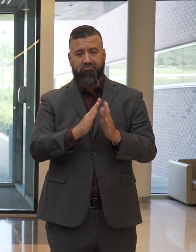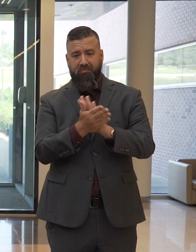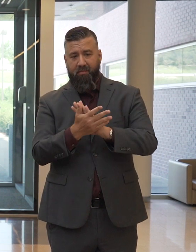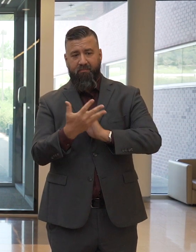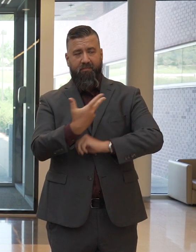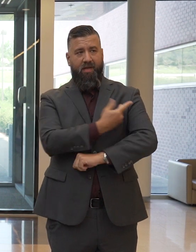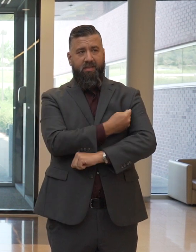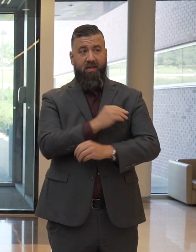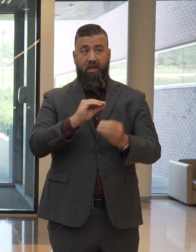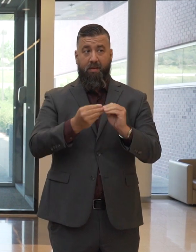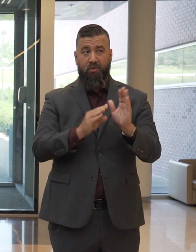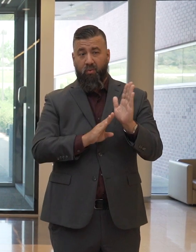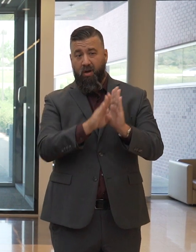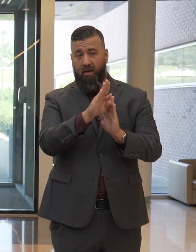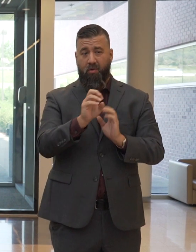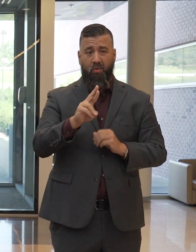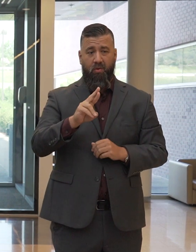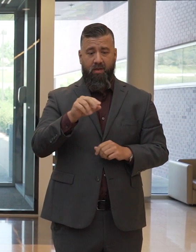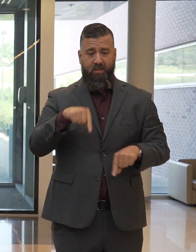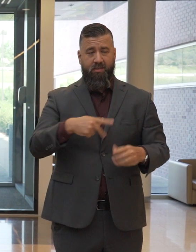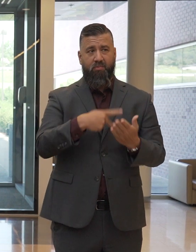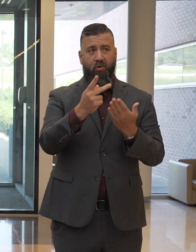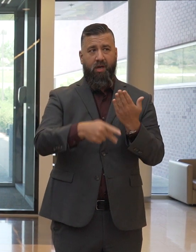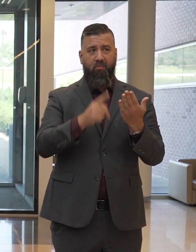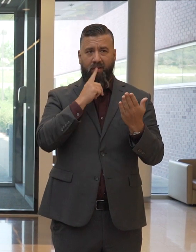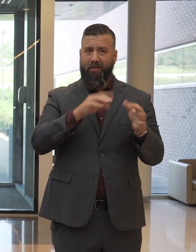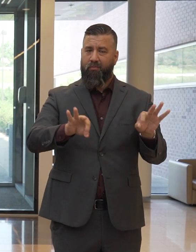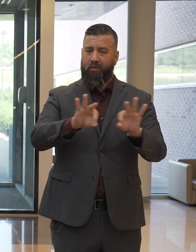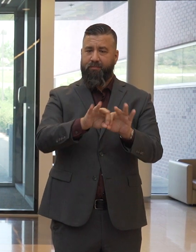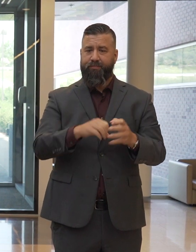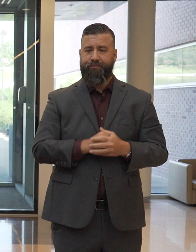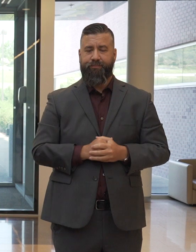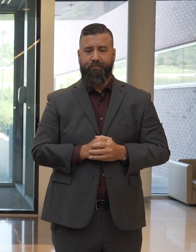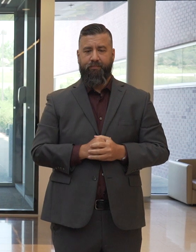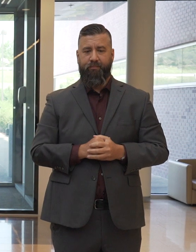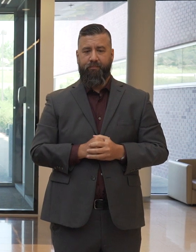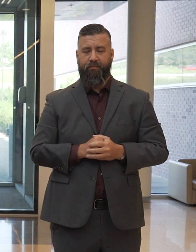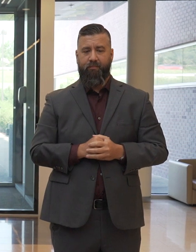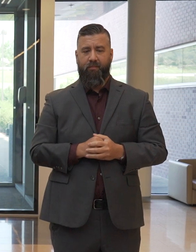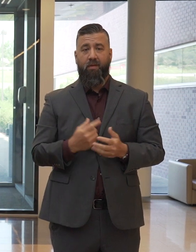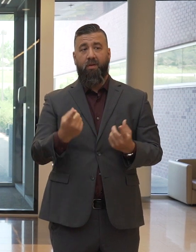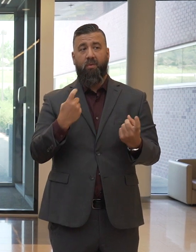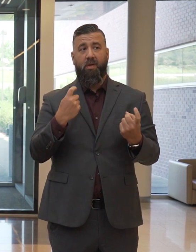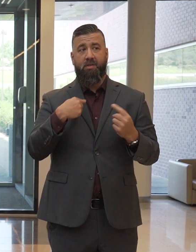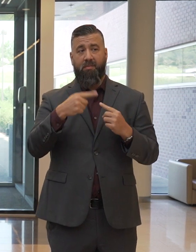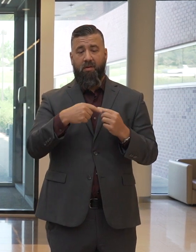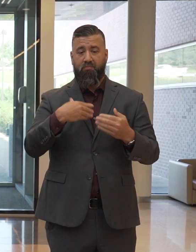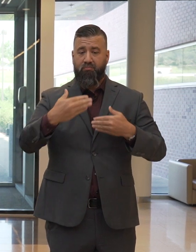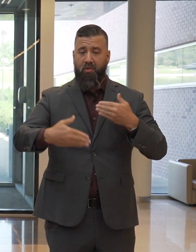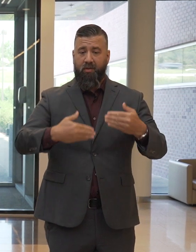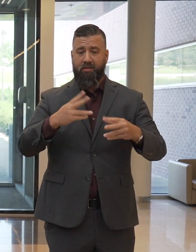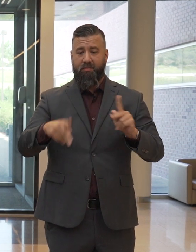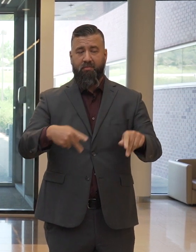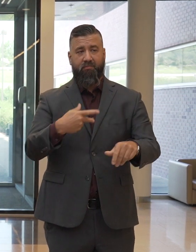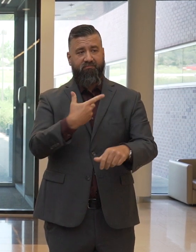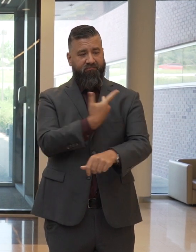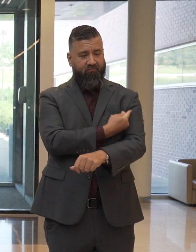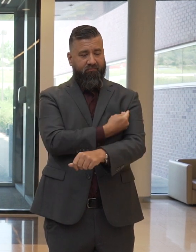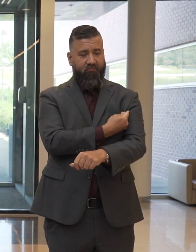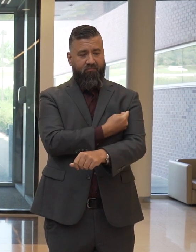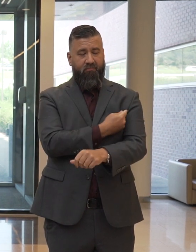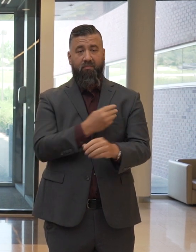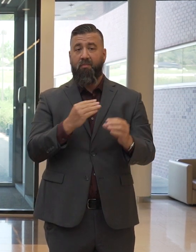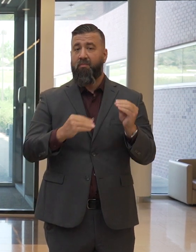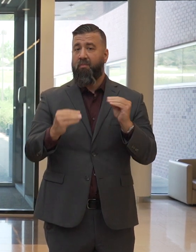numbers going up, or is this initiative really critical? The question is about the progress in getting people vaccinated, and we're